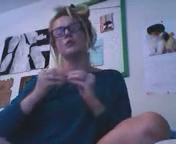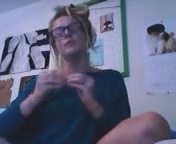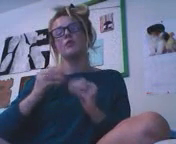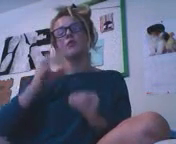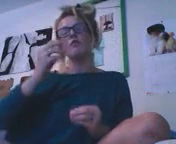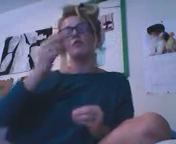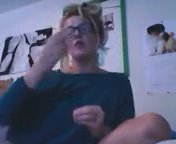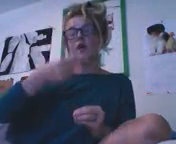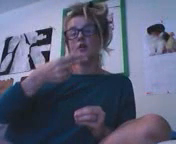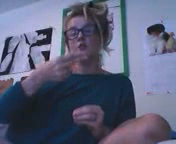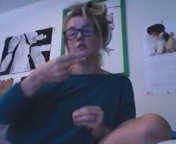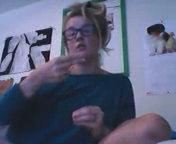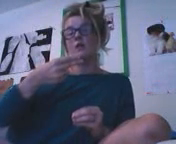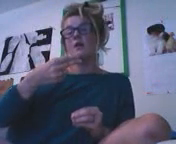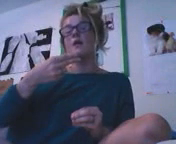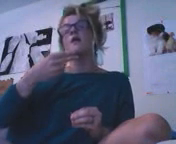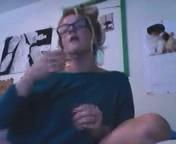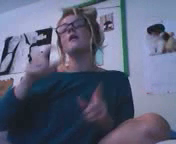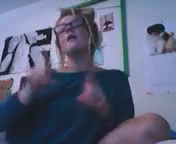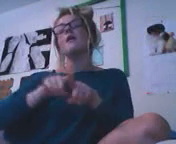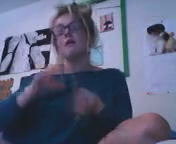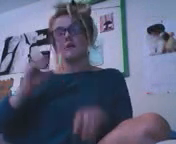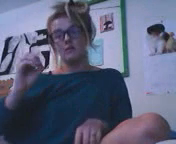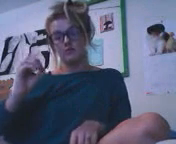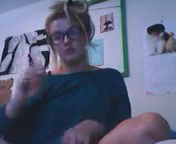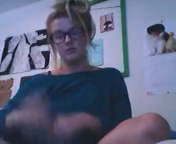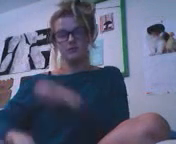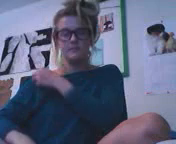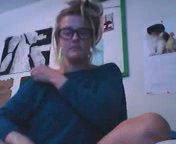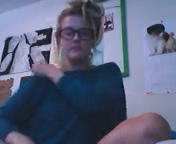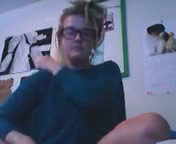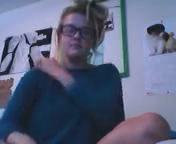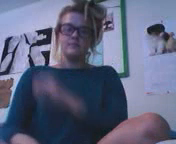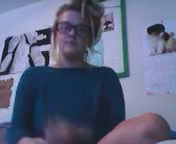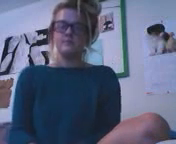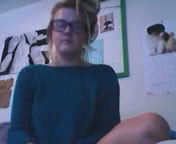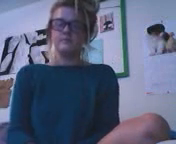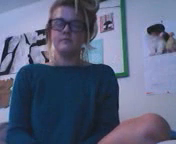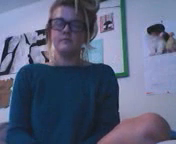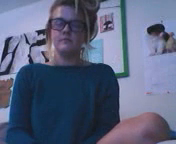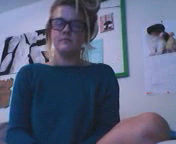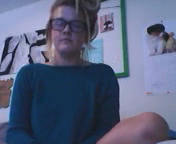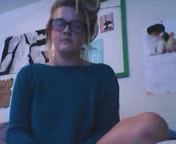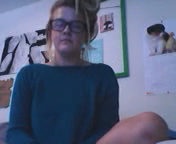original 10 oxygens from the compound P4O10, but I have an additional 6